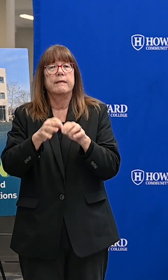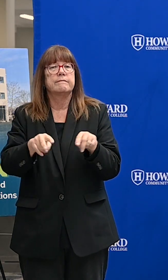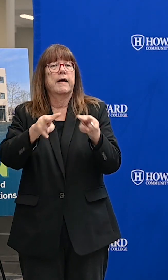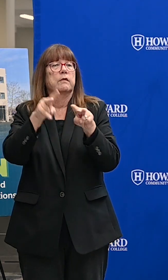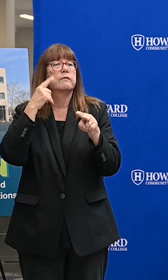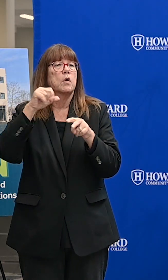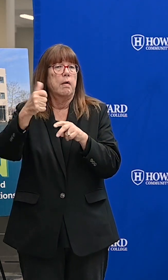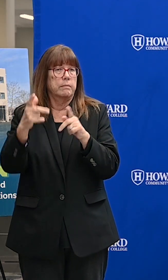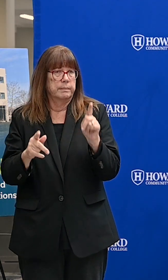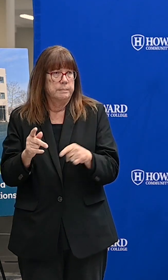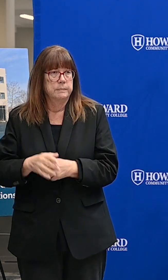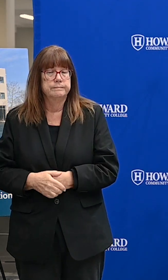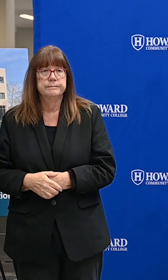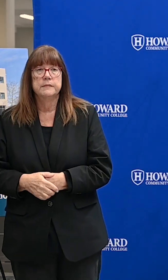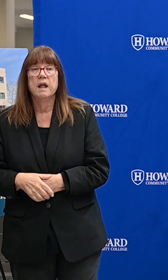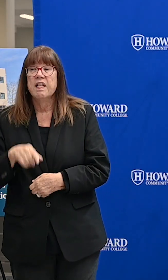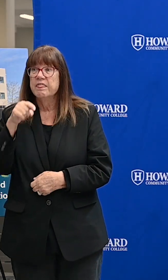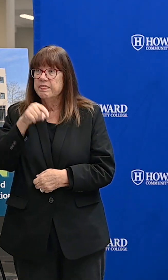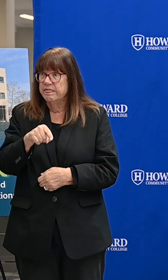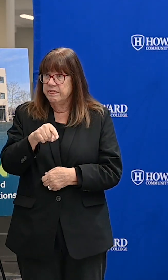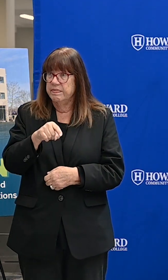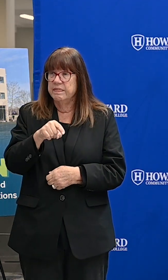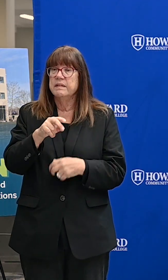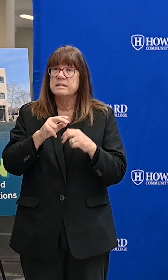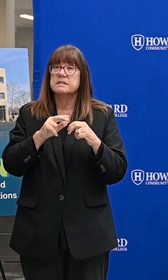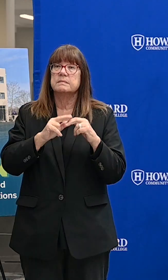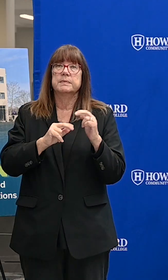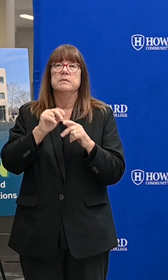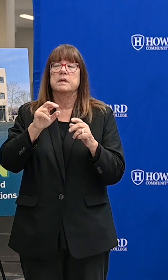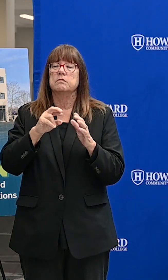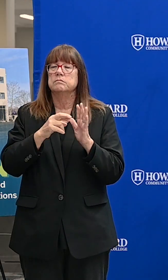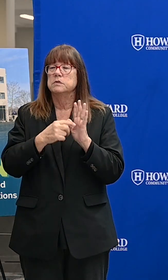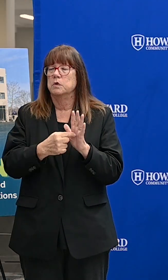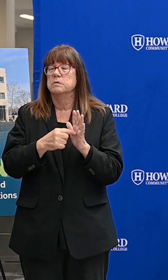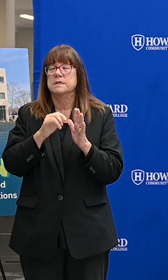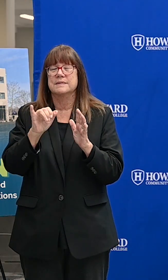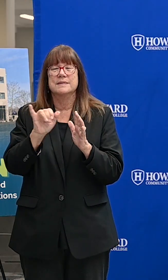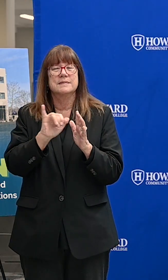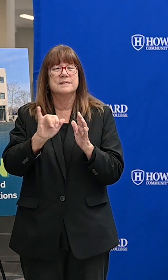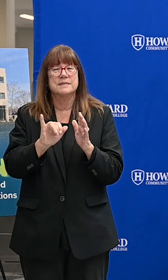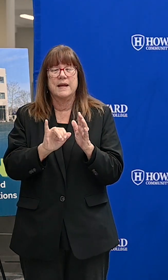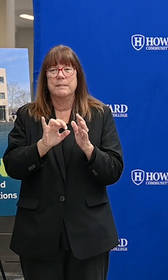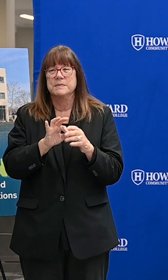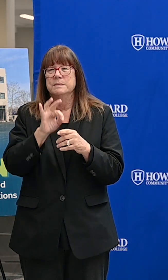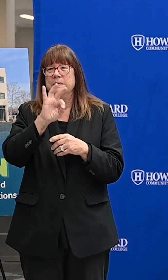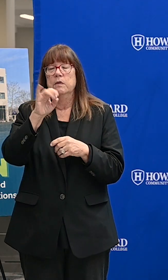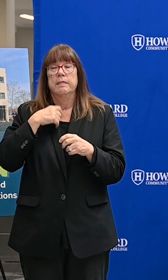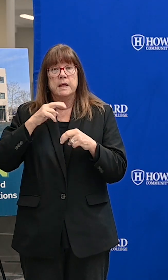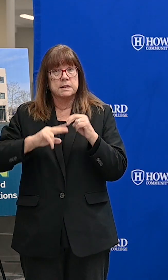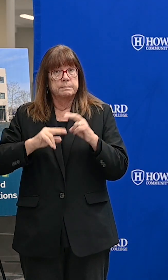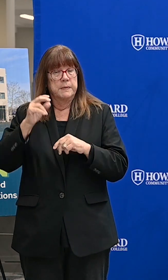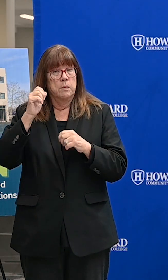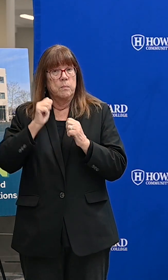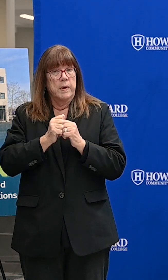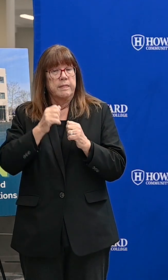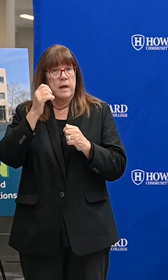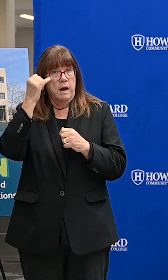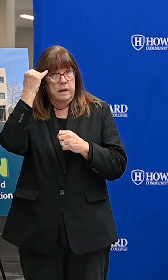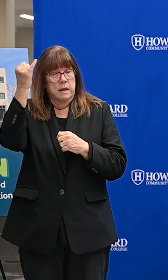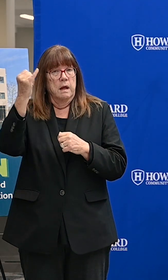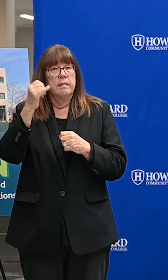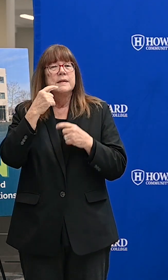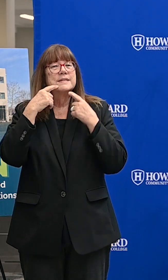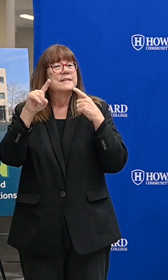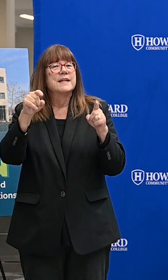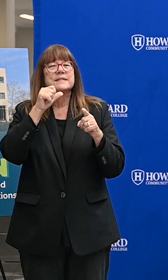others. This center reflects that same spirit. It's built on the belief that success doesn't have to come through